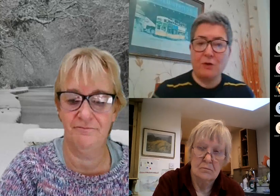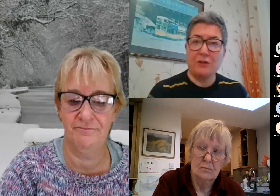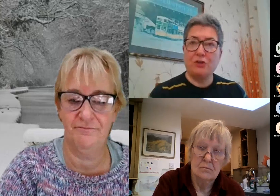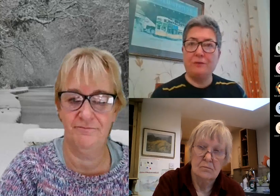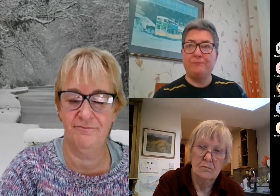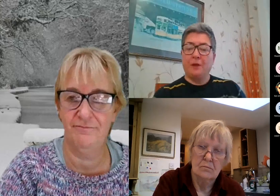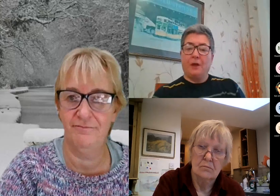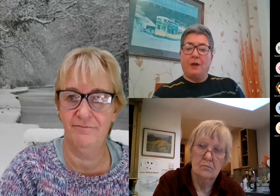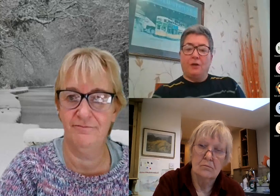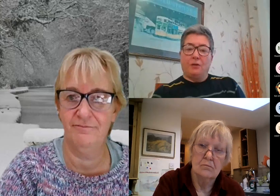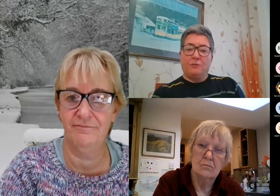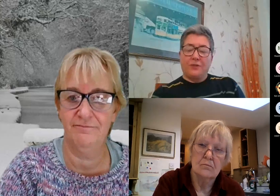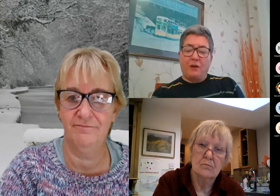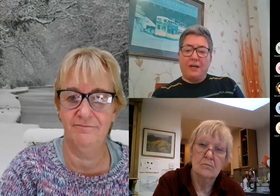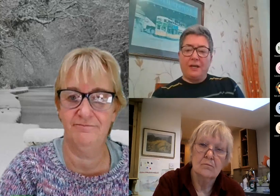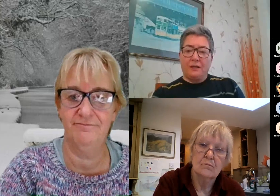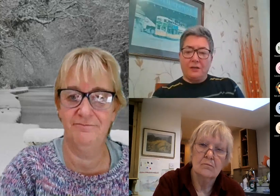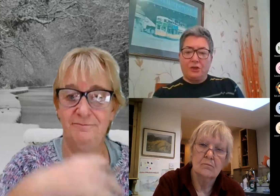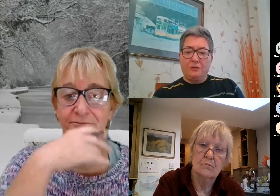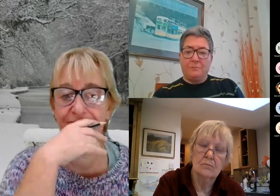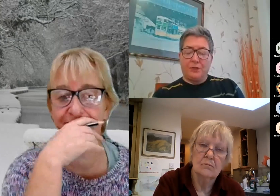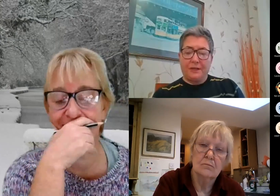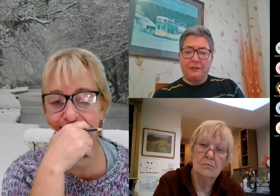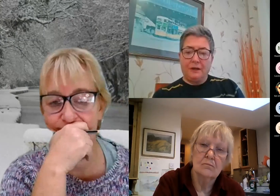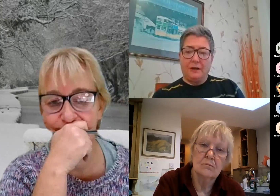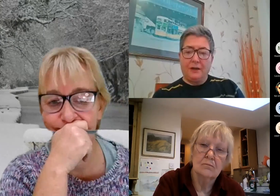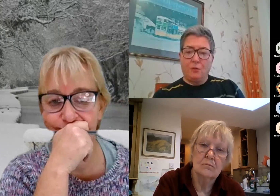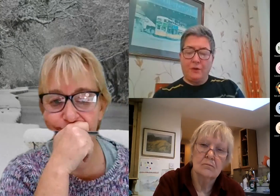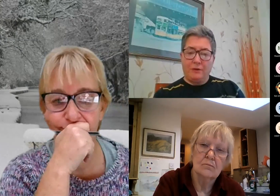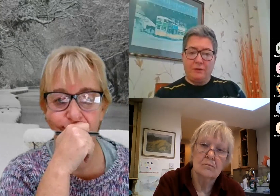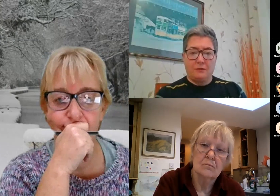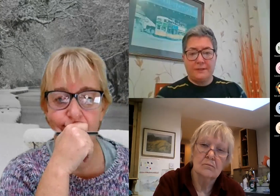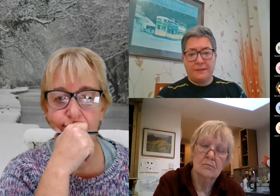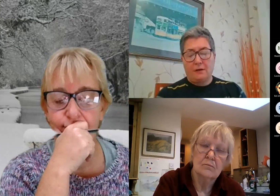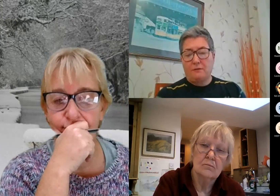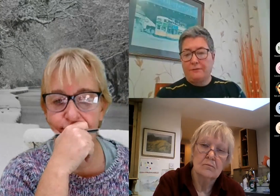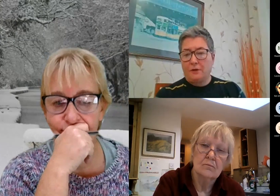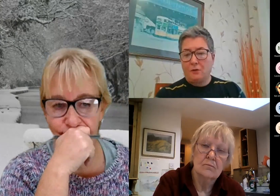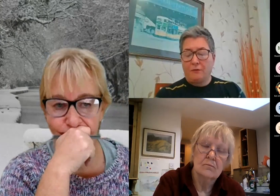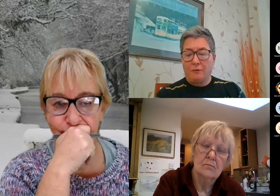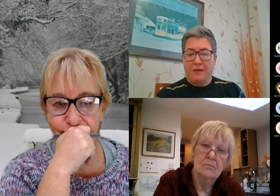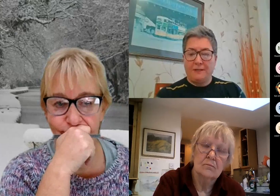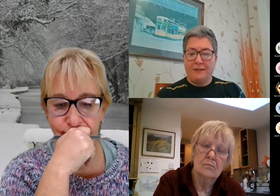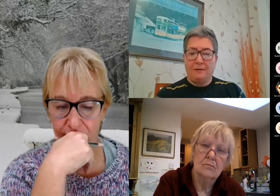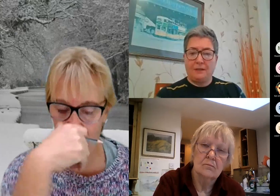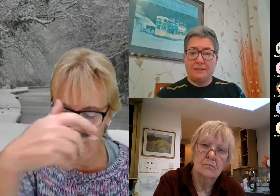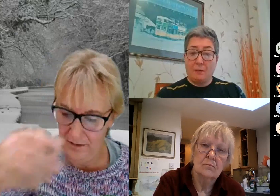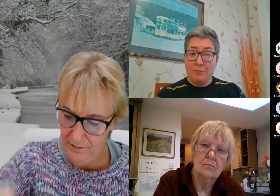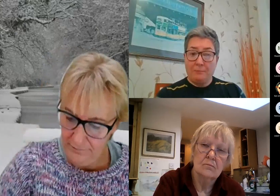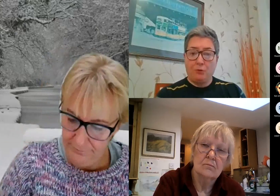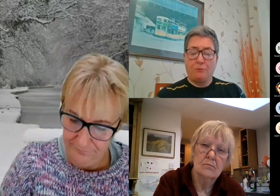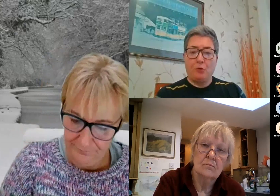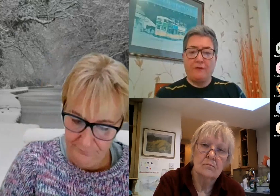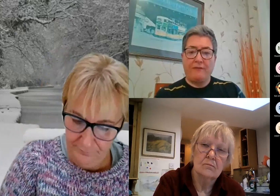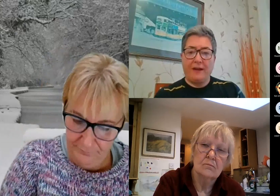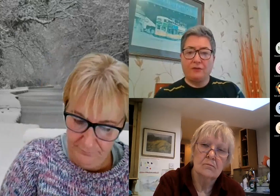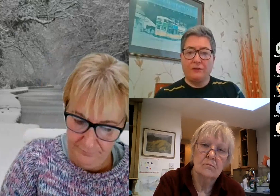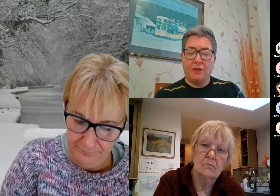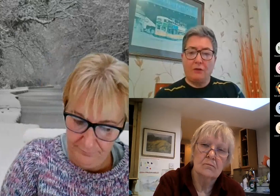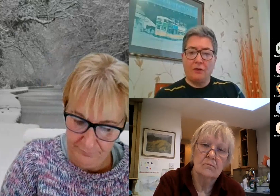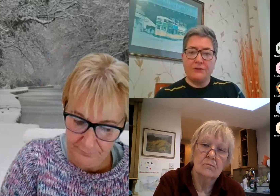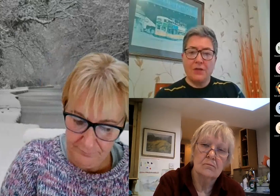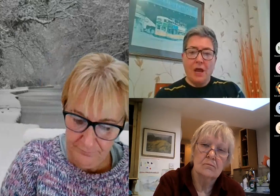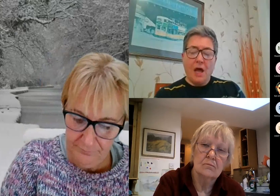That's an excellent question. There's a recognition, particularly with the onset of the COVID pandemic, that some people were